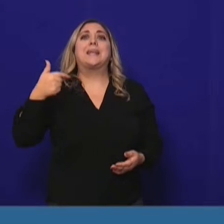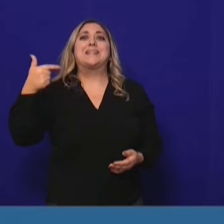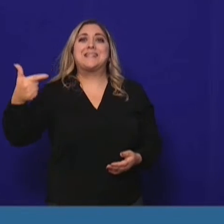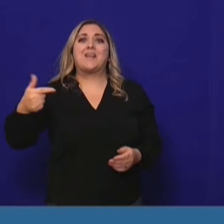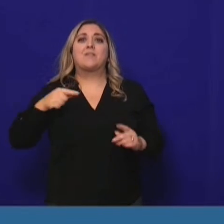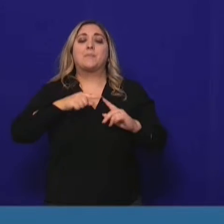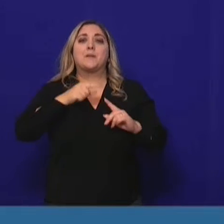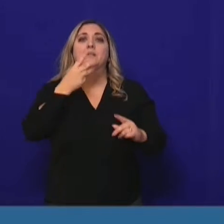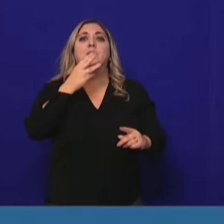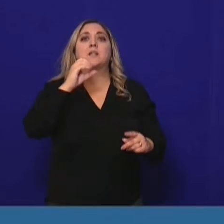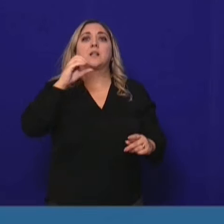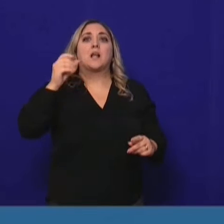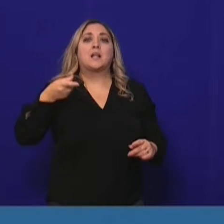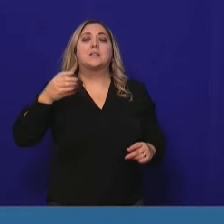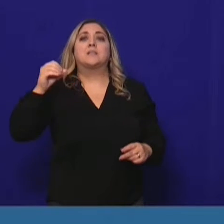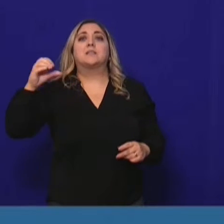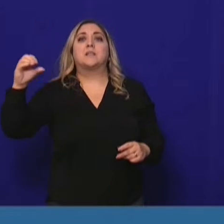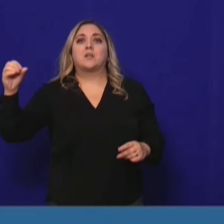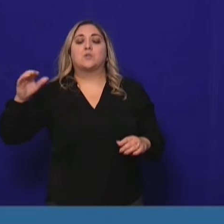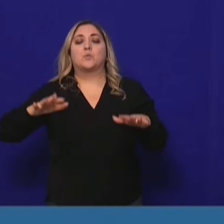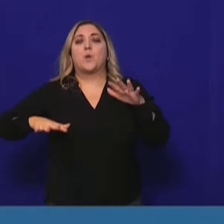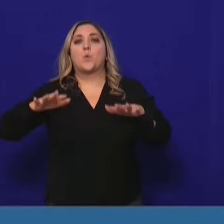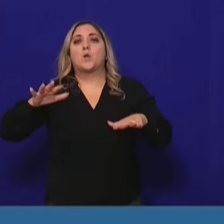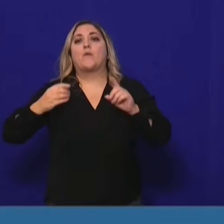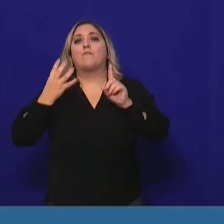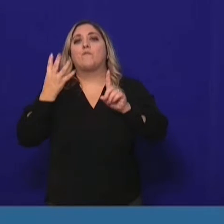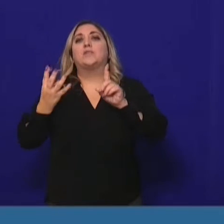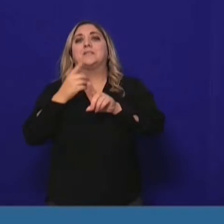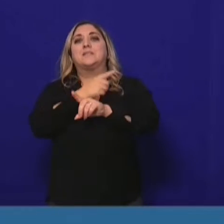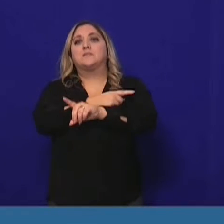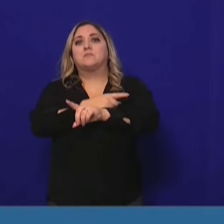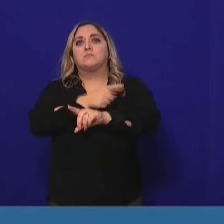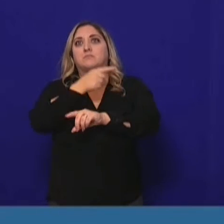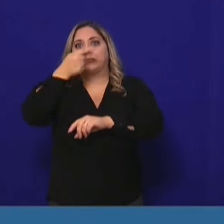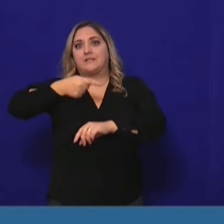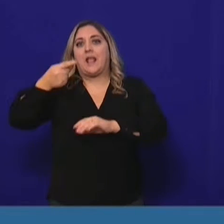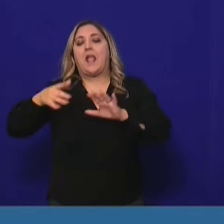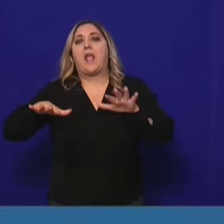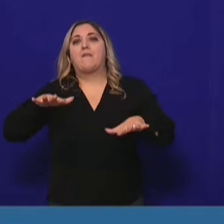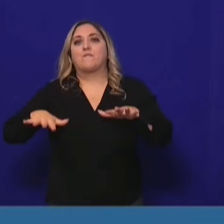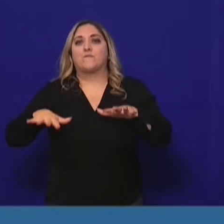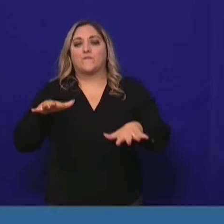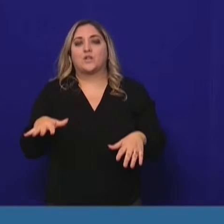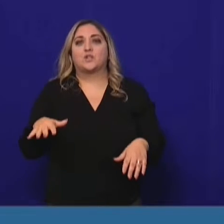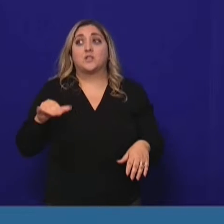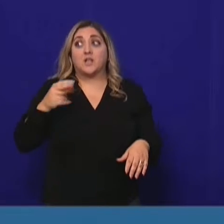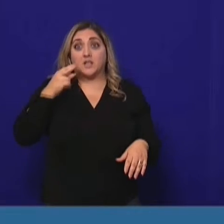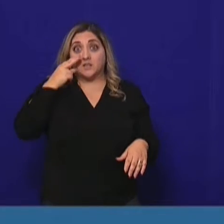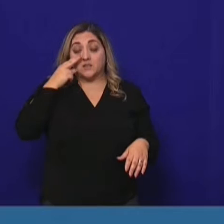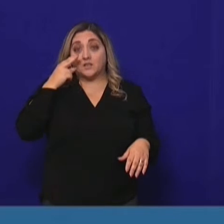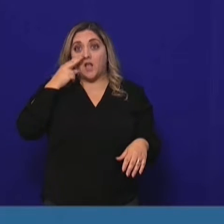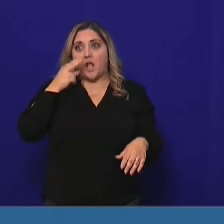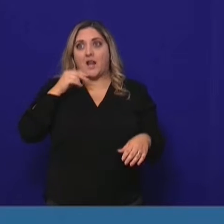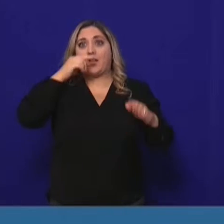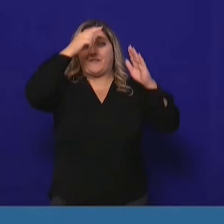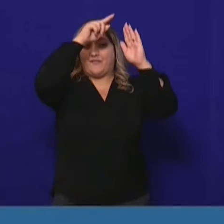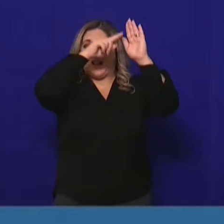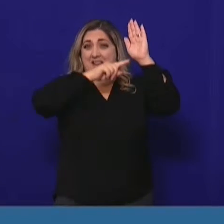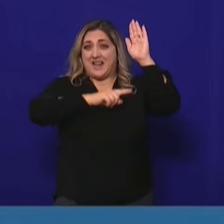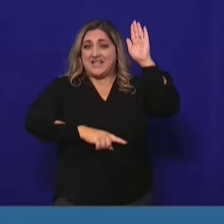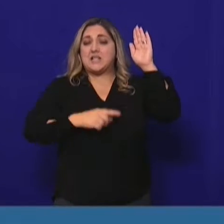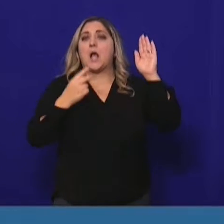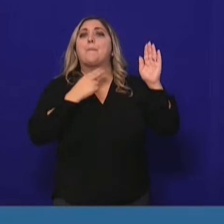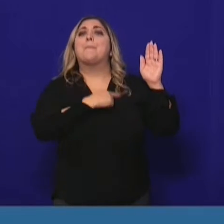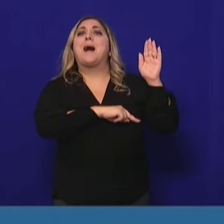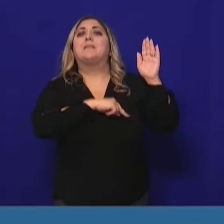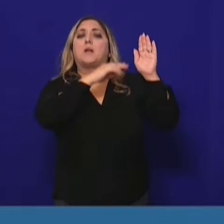per 100,000 population 14-day cumulative average. Li bot wieħor jekk tħares lejn il-pajjiżi qegħdin